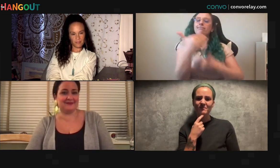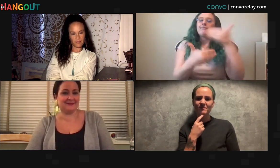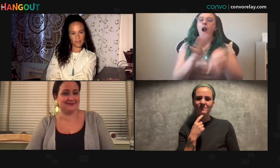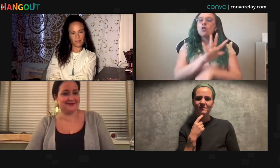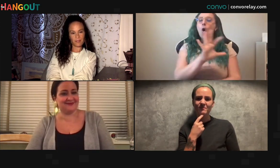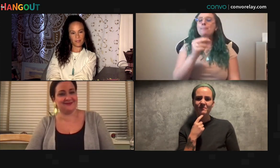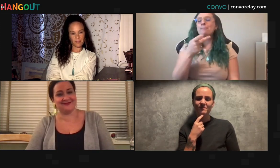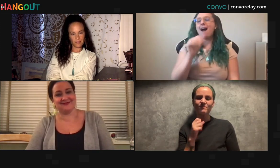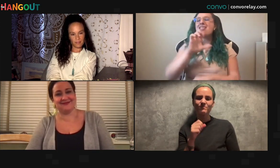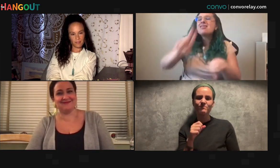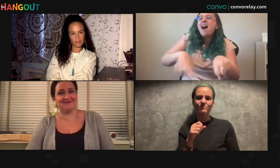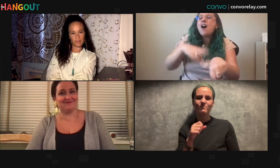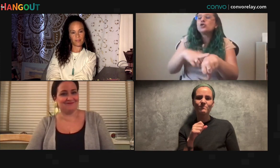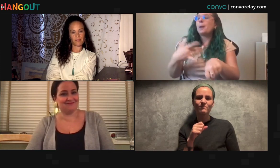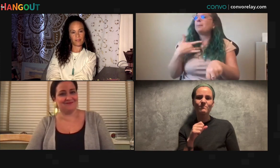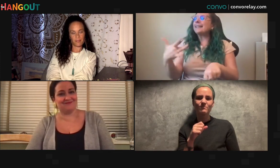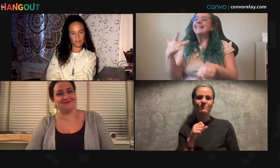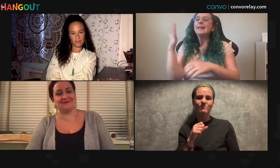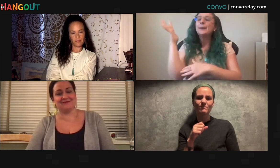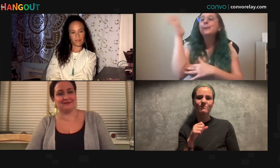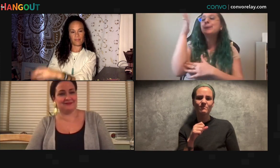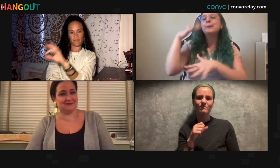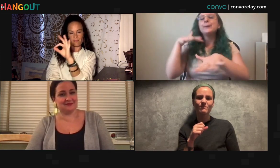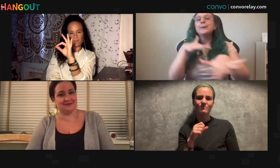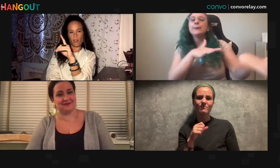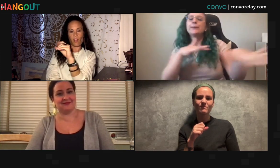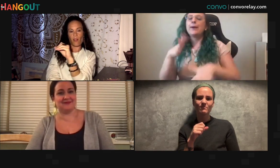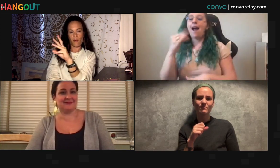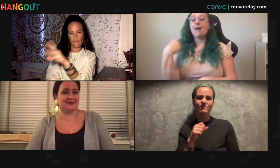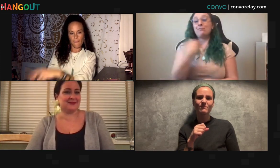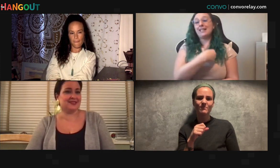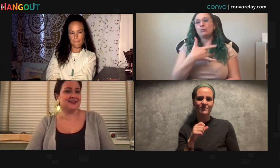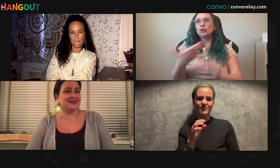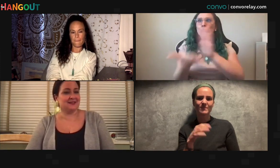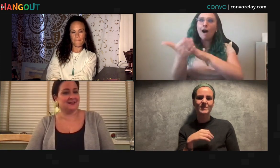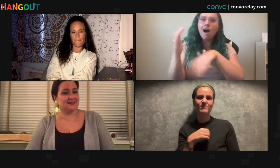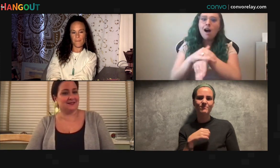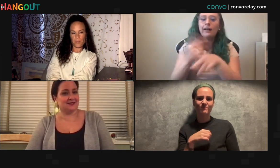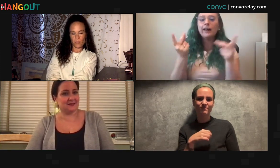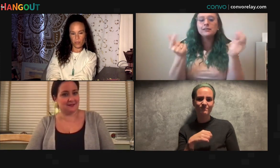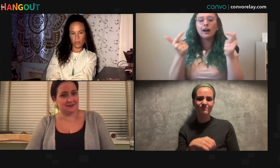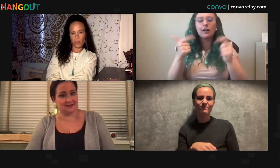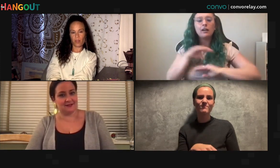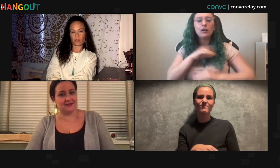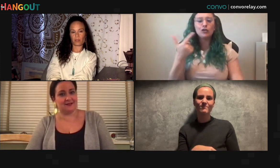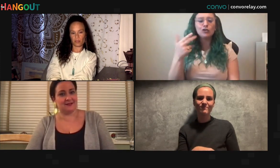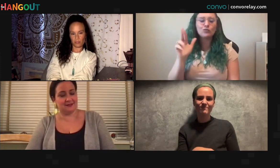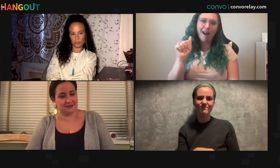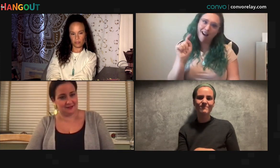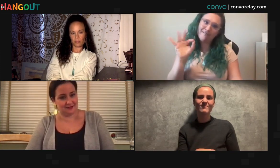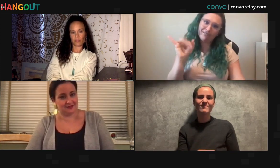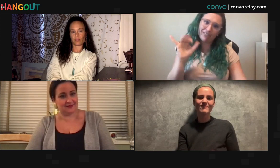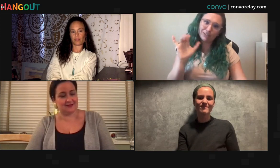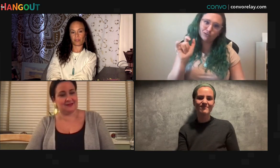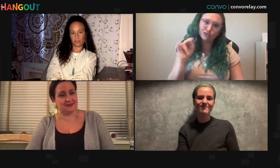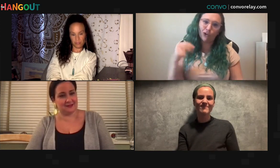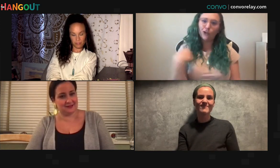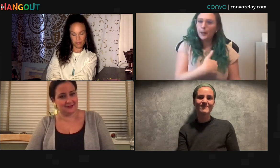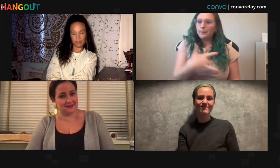it definitely related to the animal, the water, trees, nature, seeing everything just flow in its own rhythm.